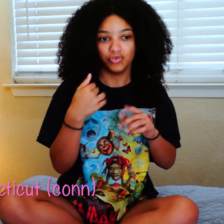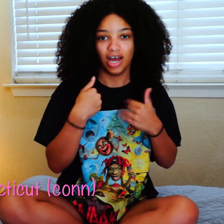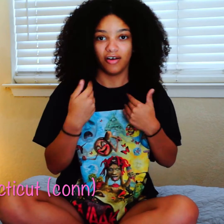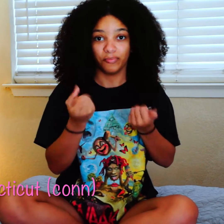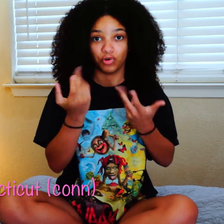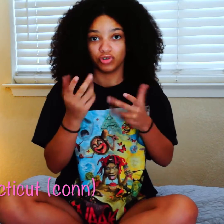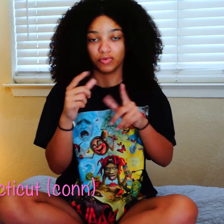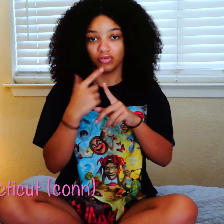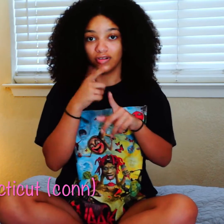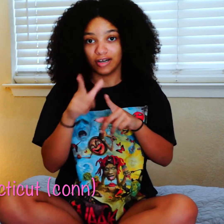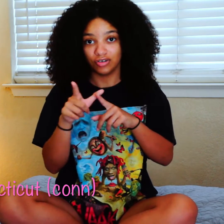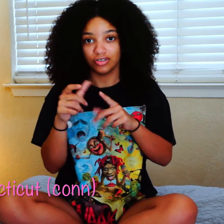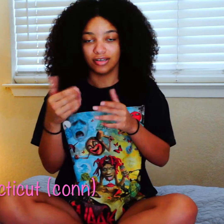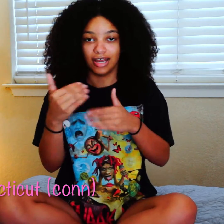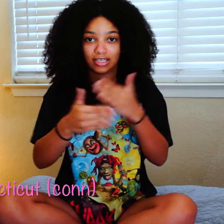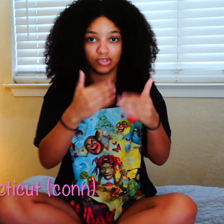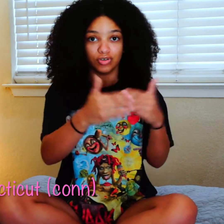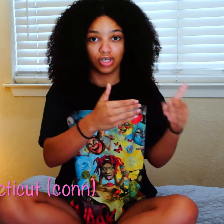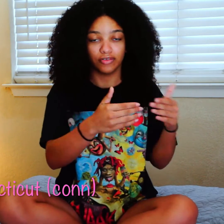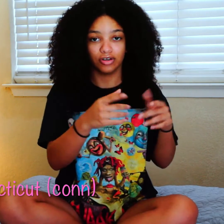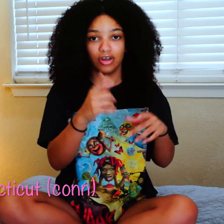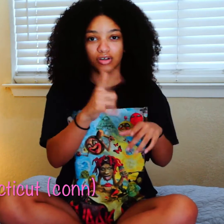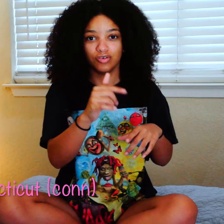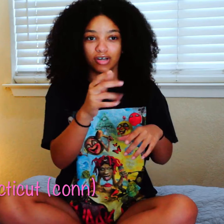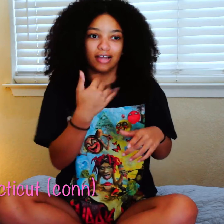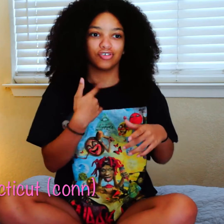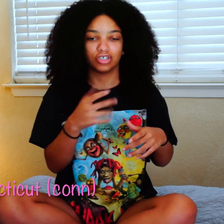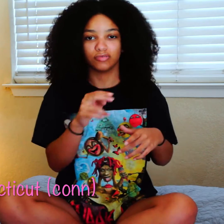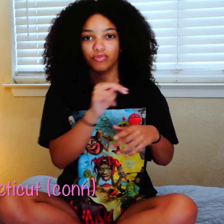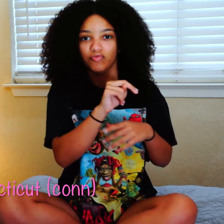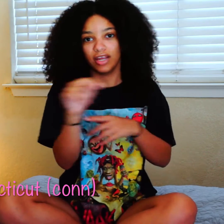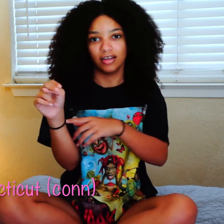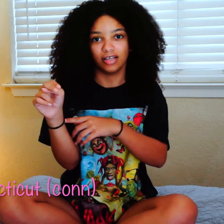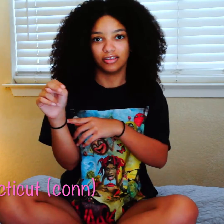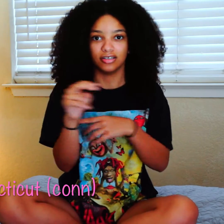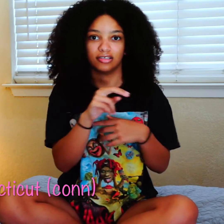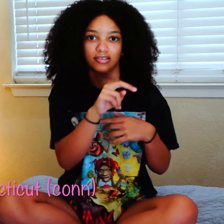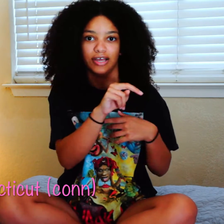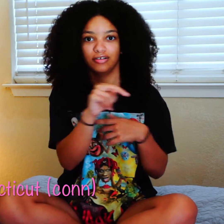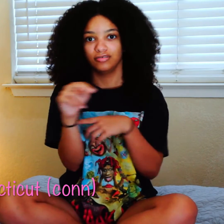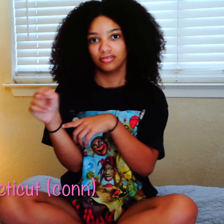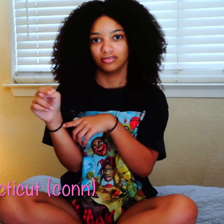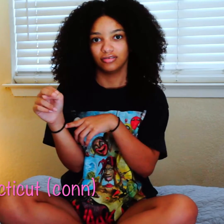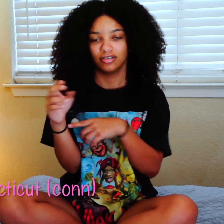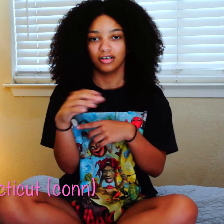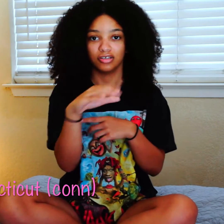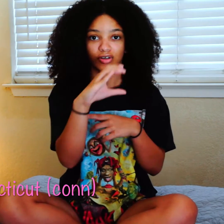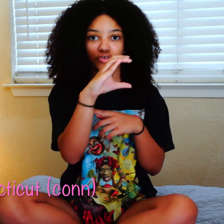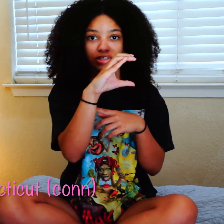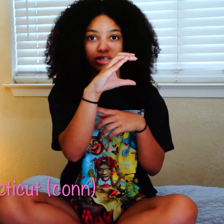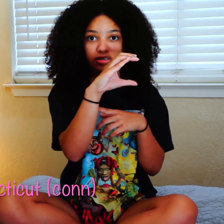have multiple letters next to each other, you kind of just move your hand like this. So you see